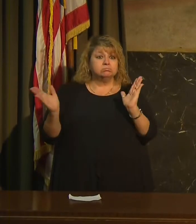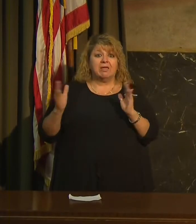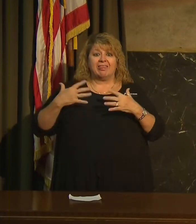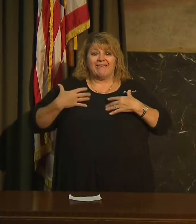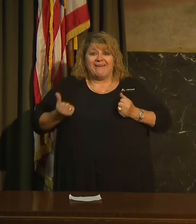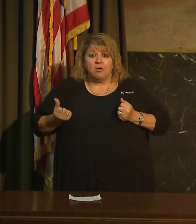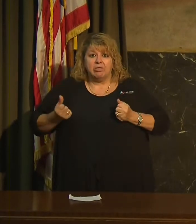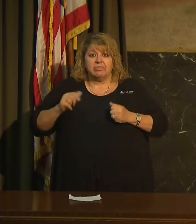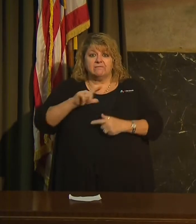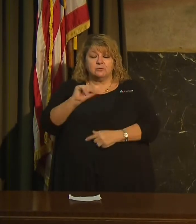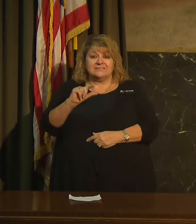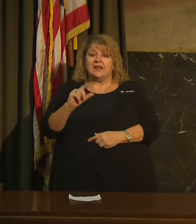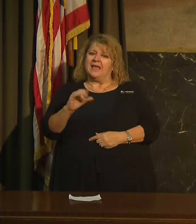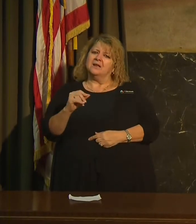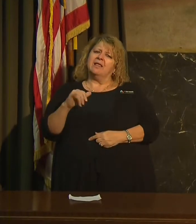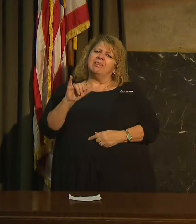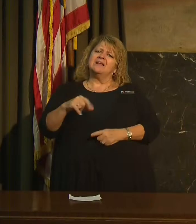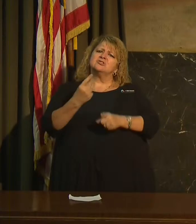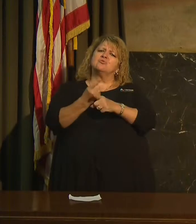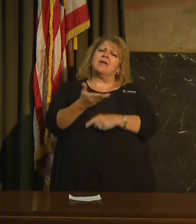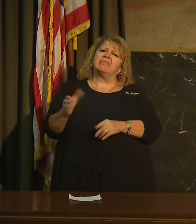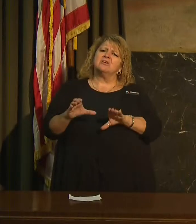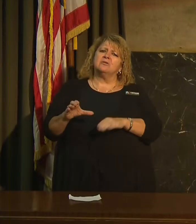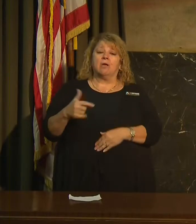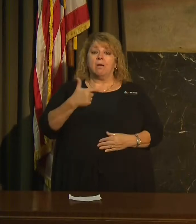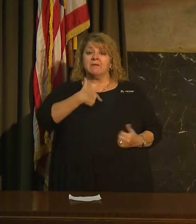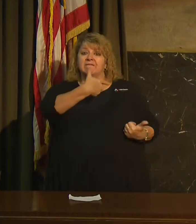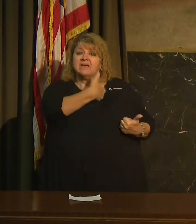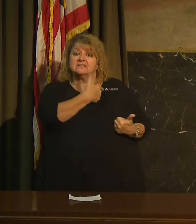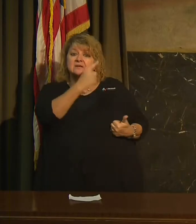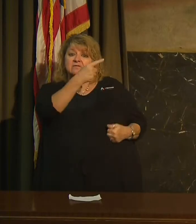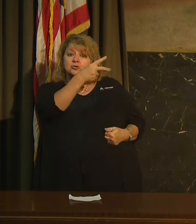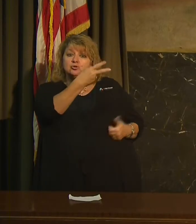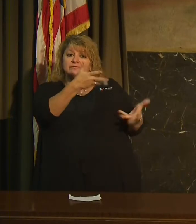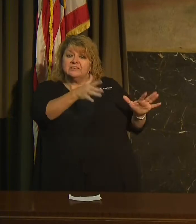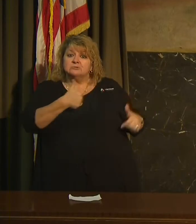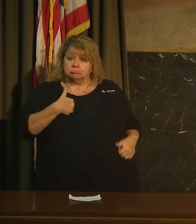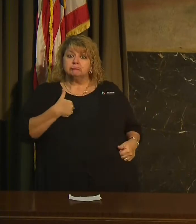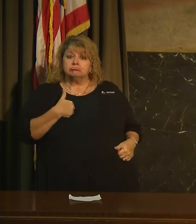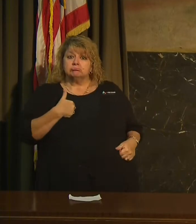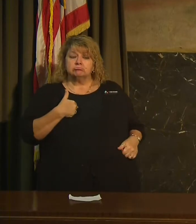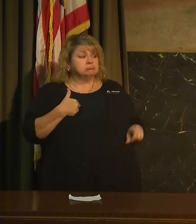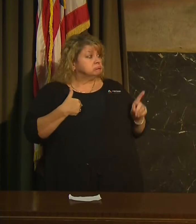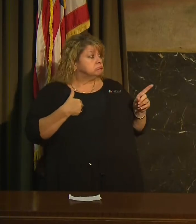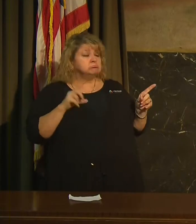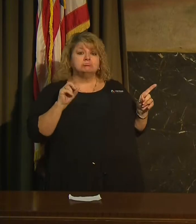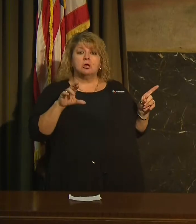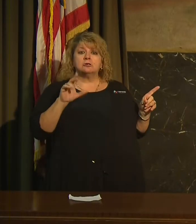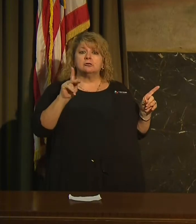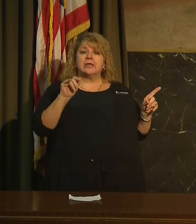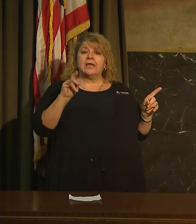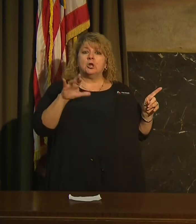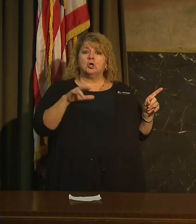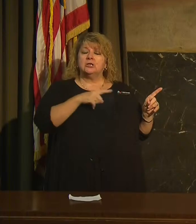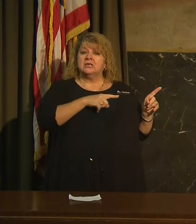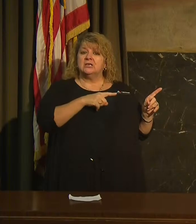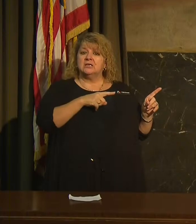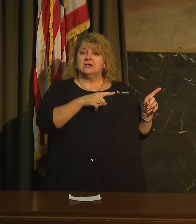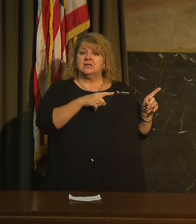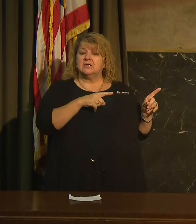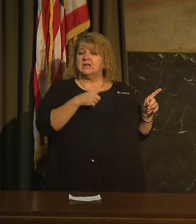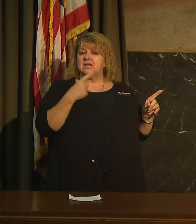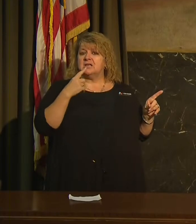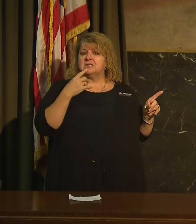do. And am I vaccinated? Yes, I am fully vaccinated. But Dr. Canner briefs on breakthrough cases all the